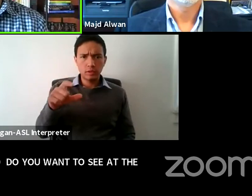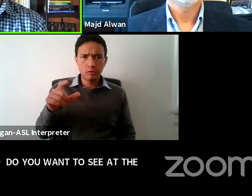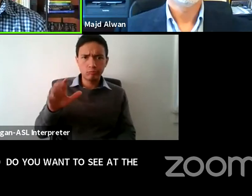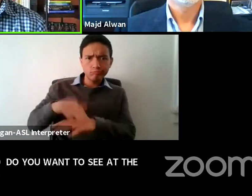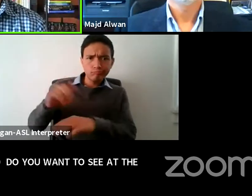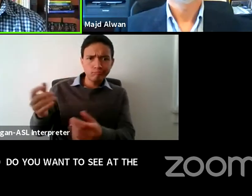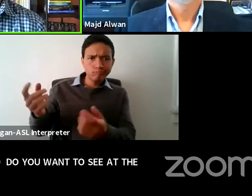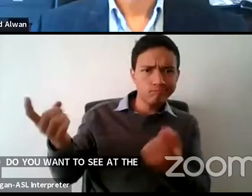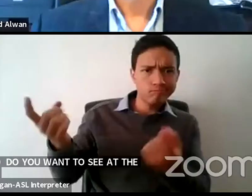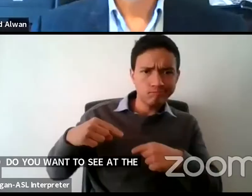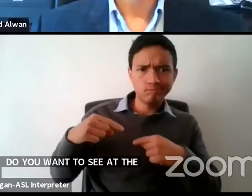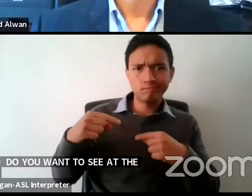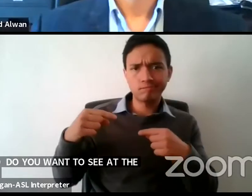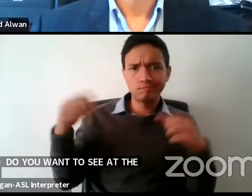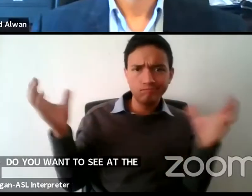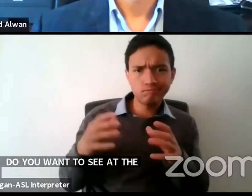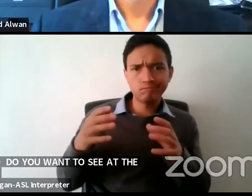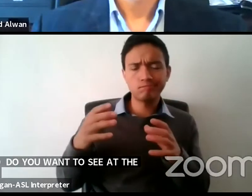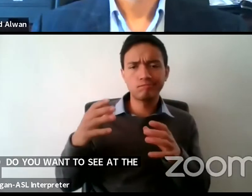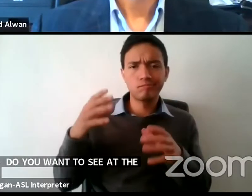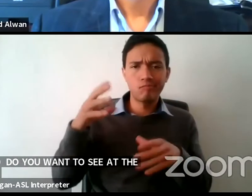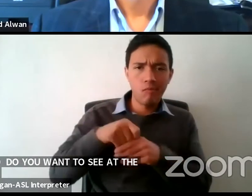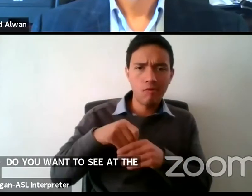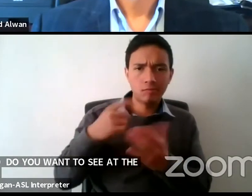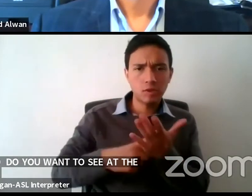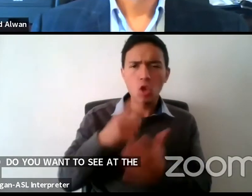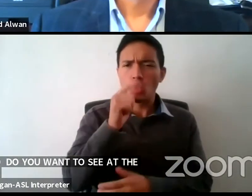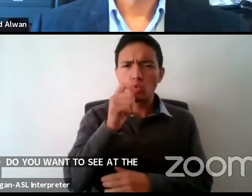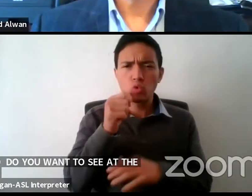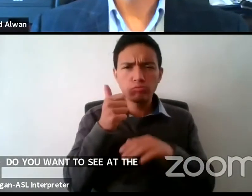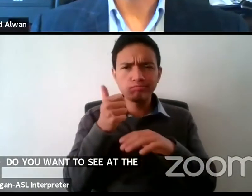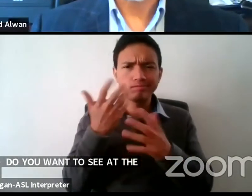on this? Who do we need to hold accountable more?